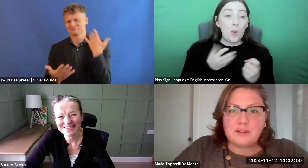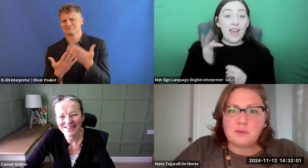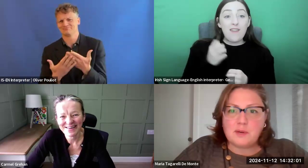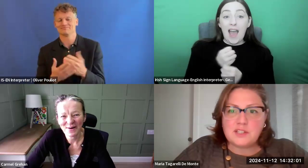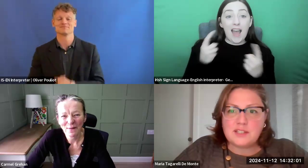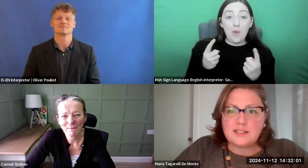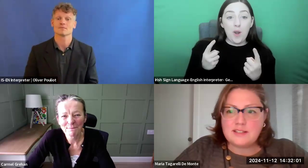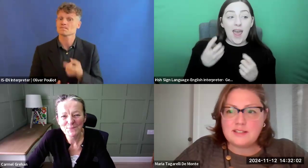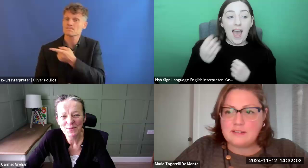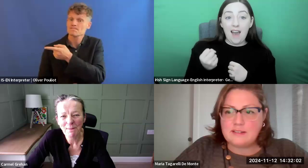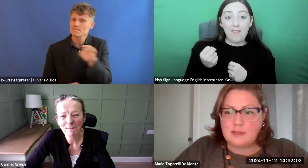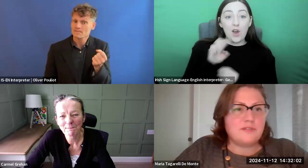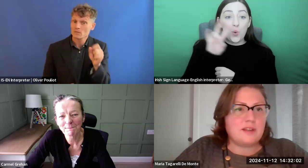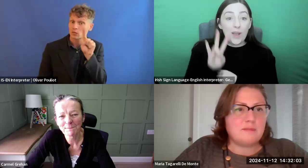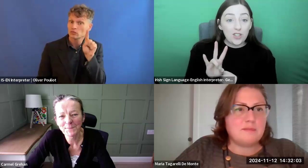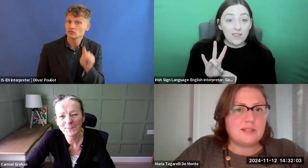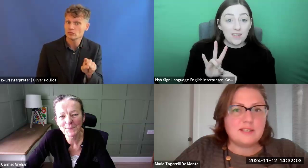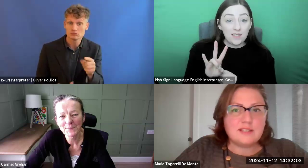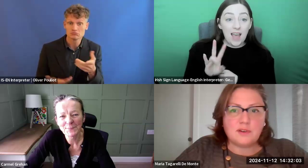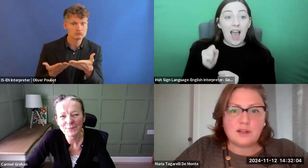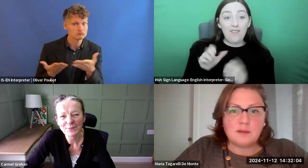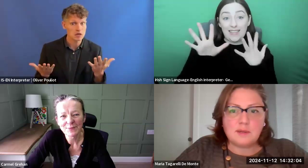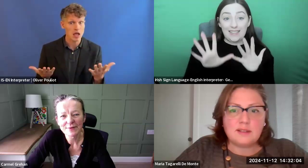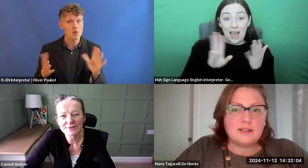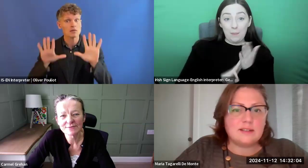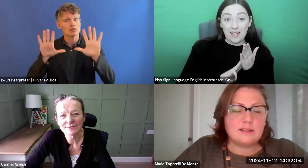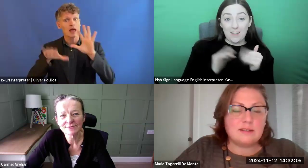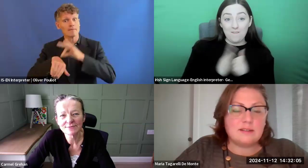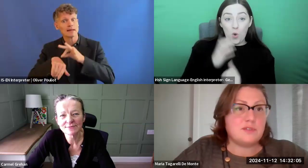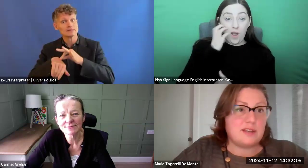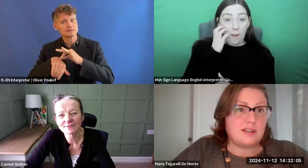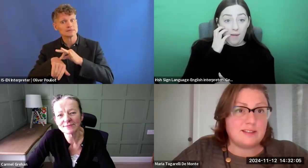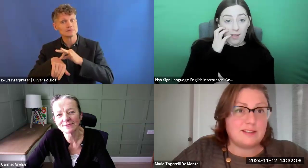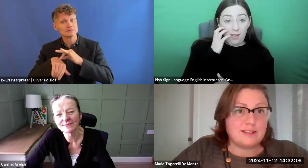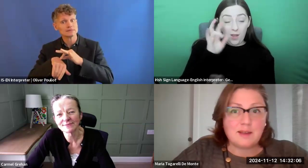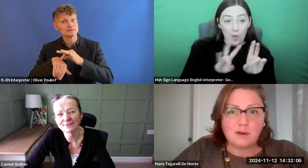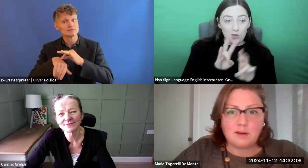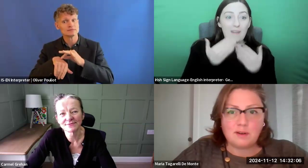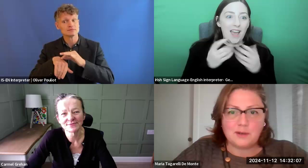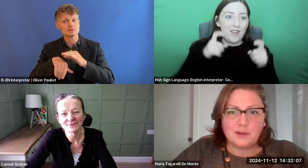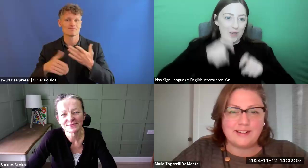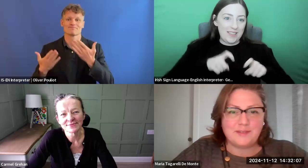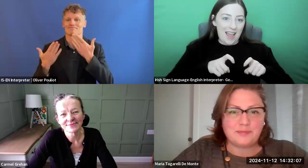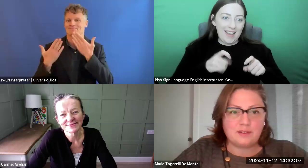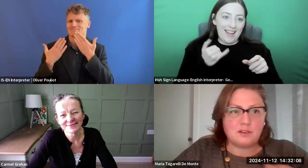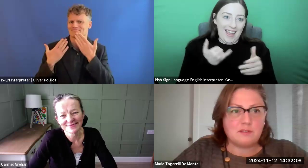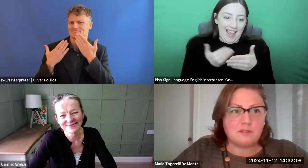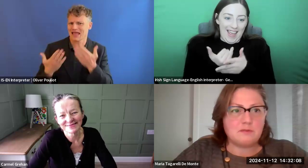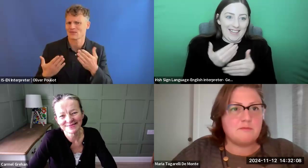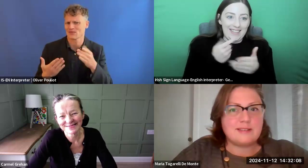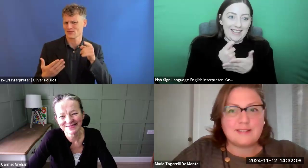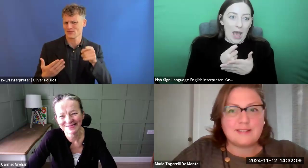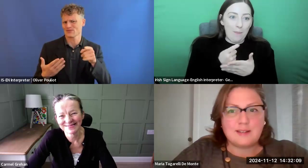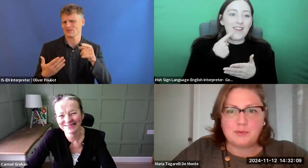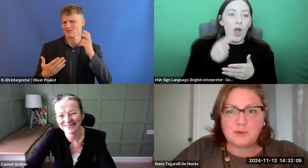anyone have questions, we have 10 minutes for Carmel. Thank you for staying in the time, although I